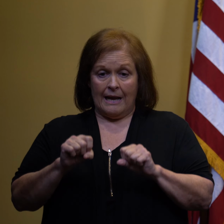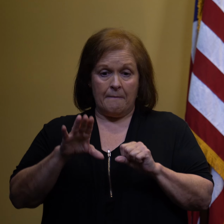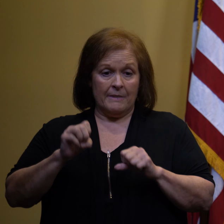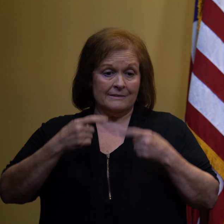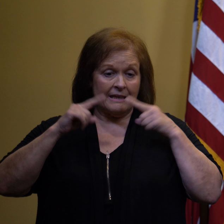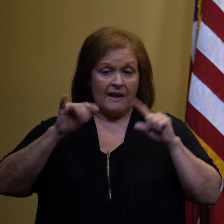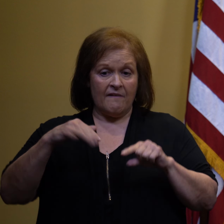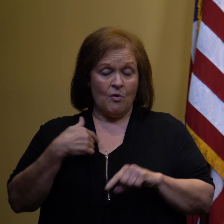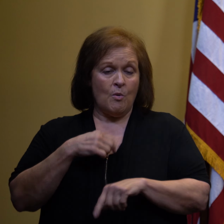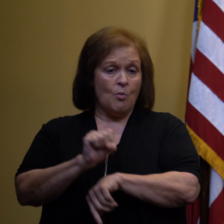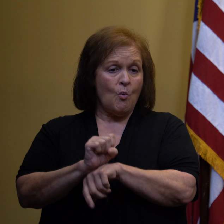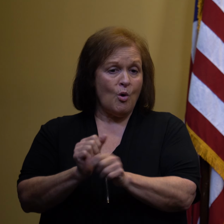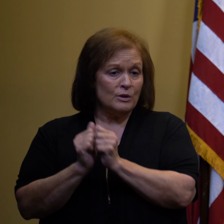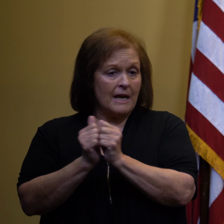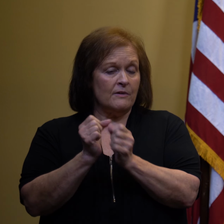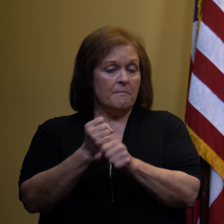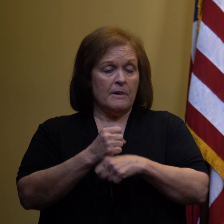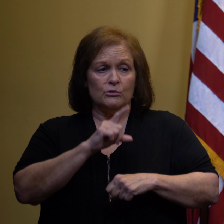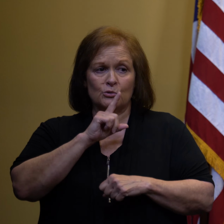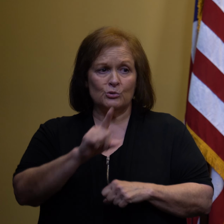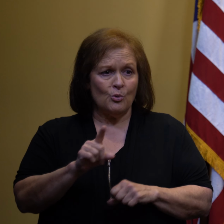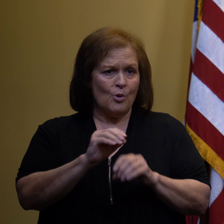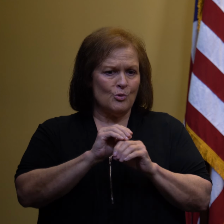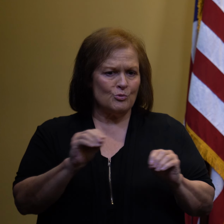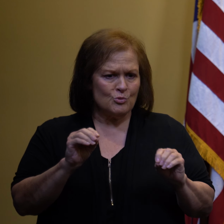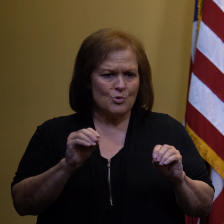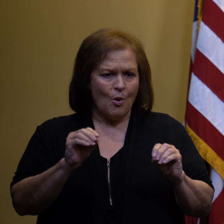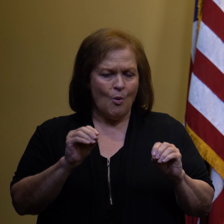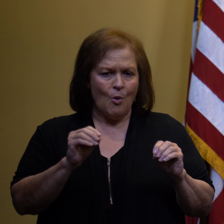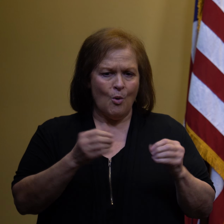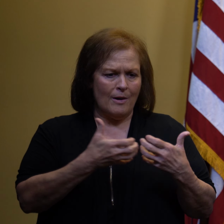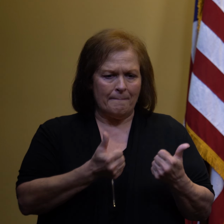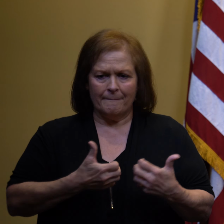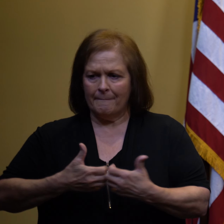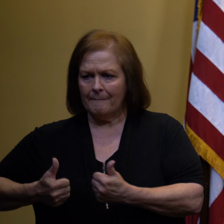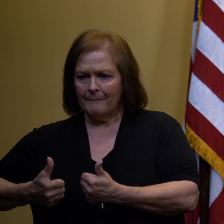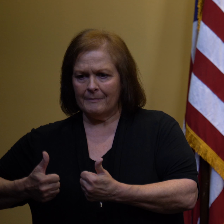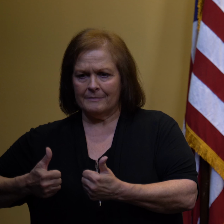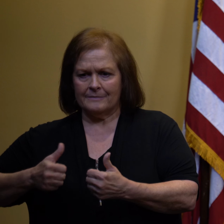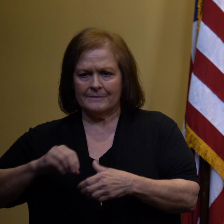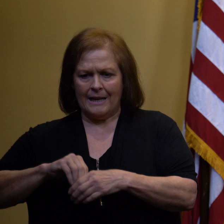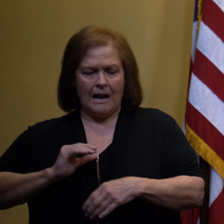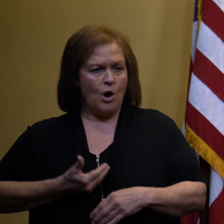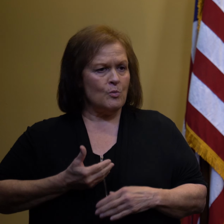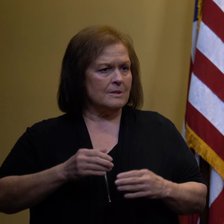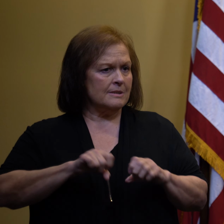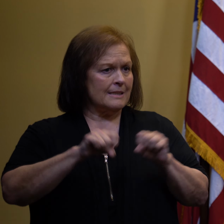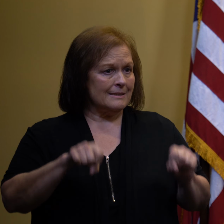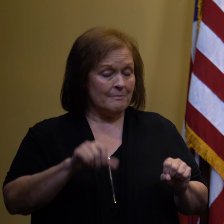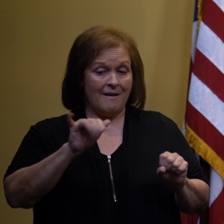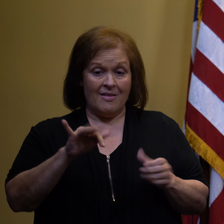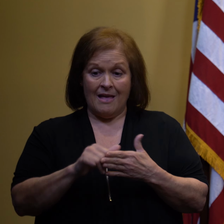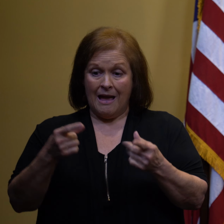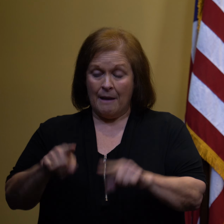work together and to ensure that there are no gaps in our system. And when there are gaps in our system, it